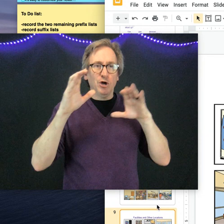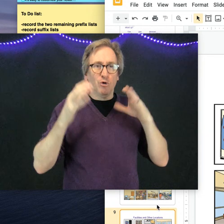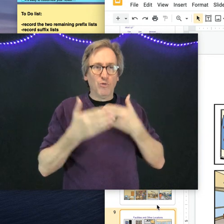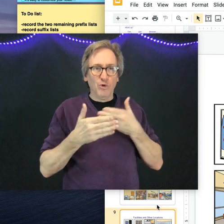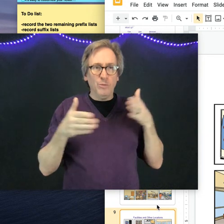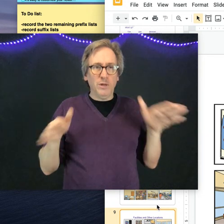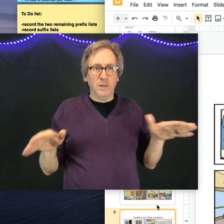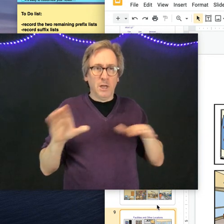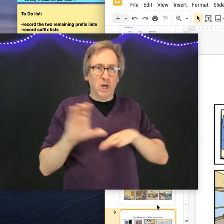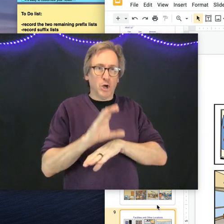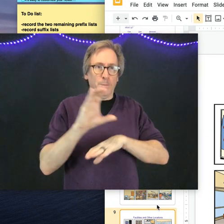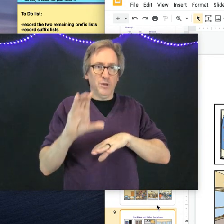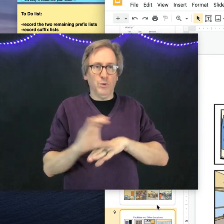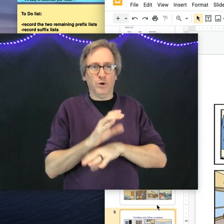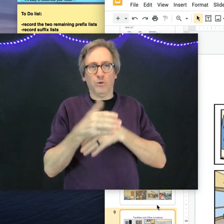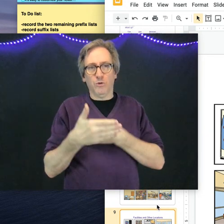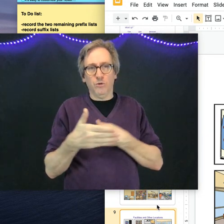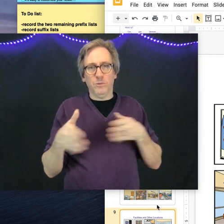Computer room,